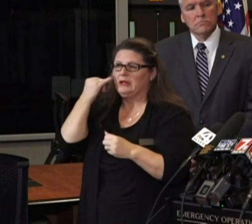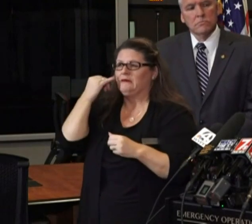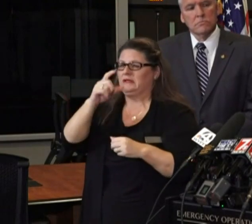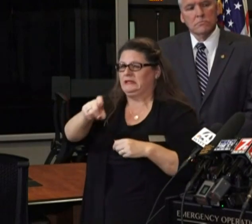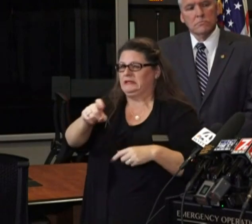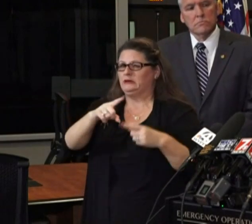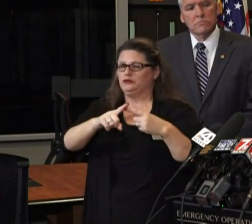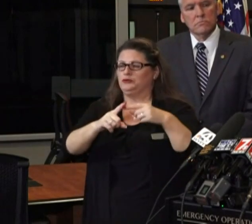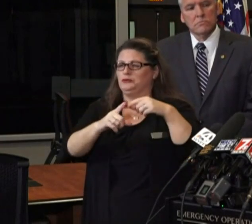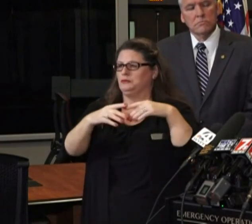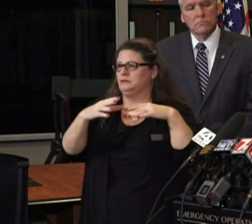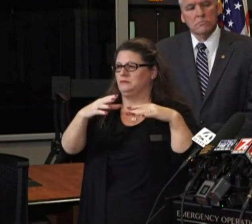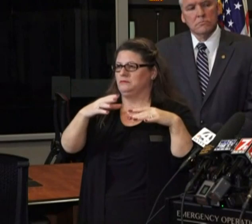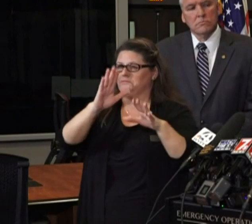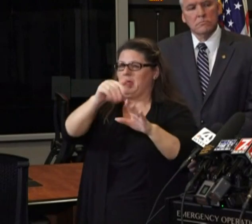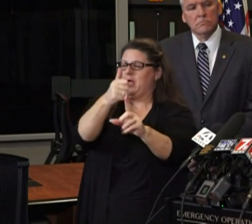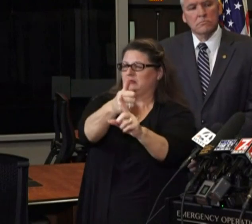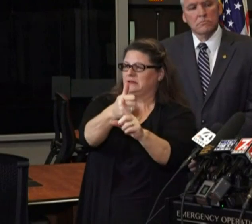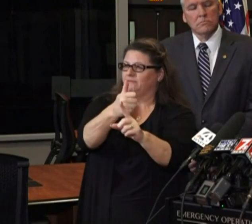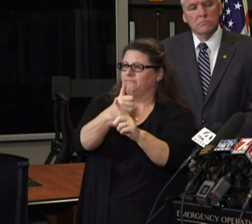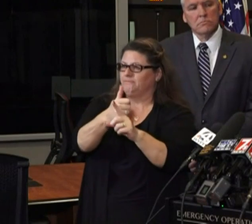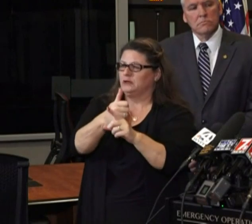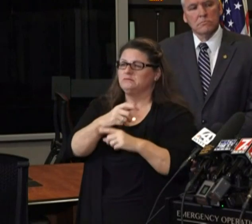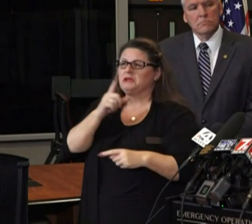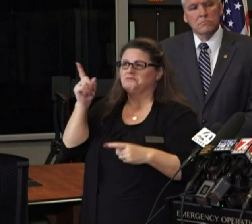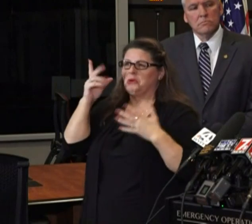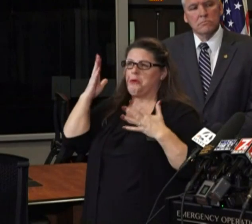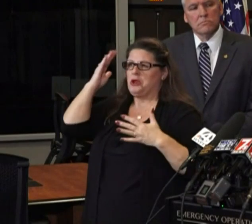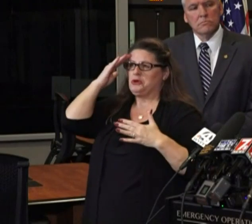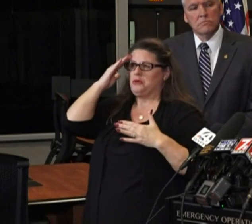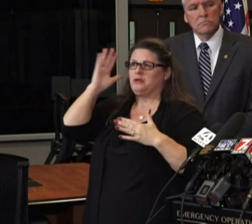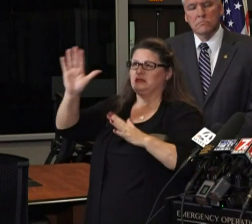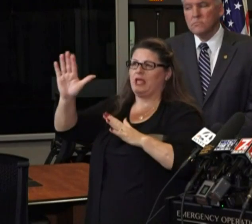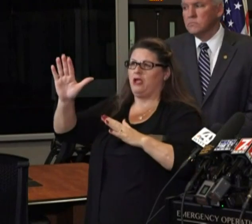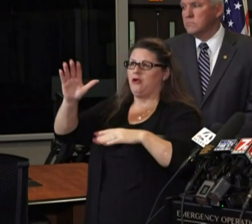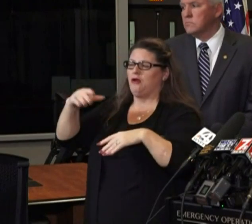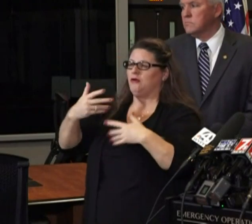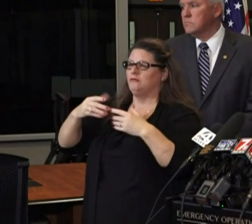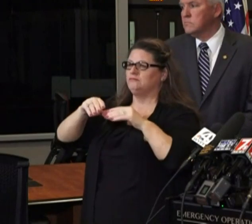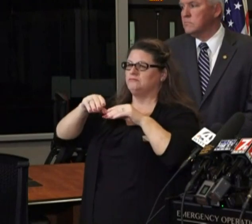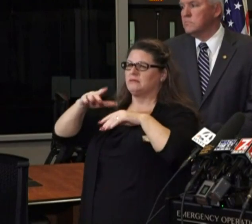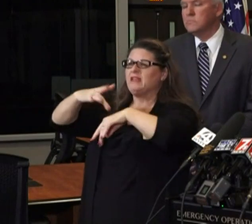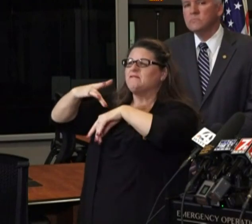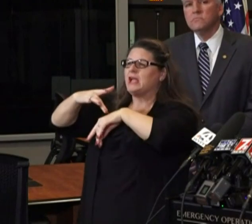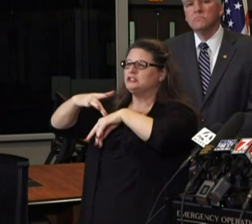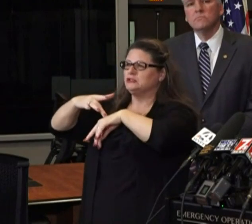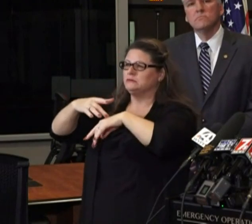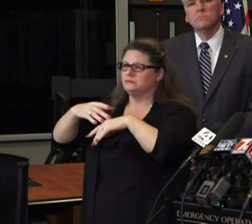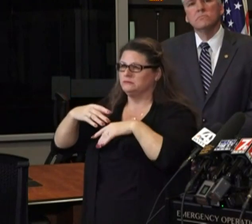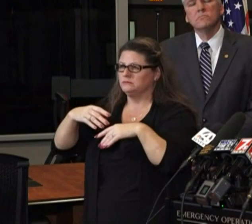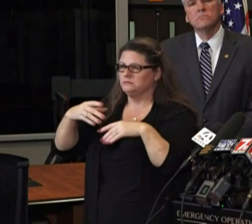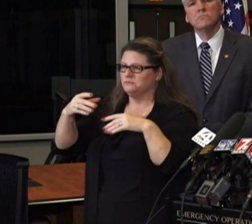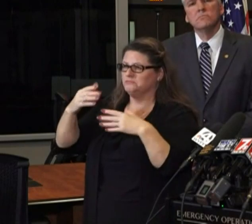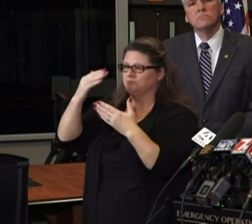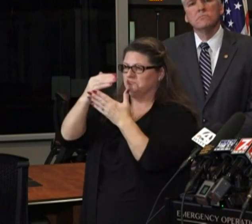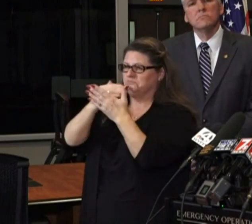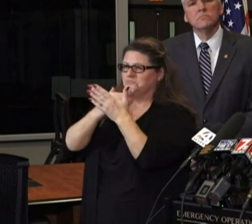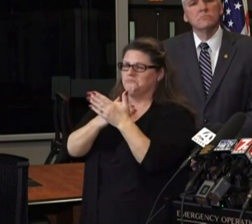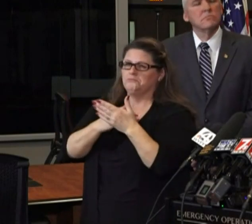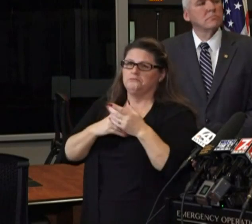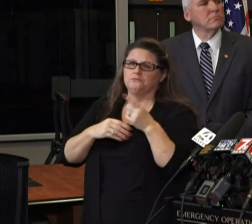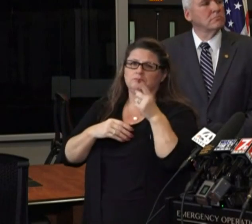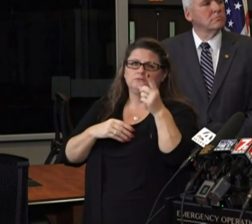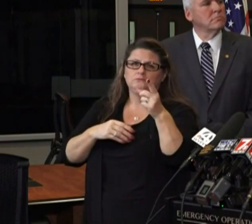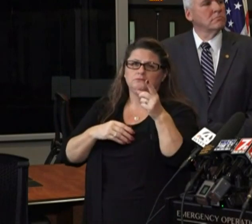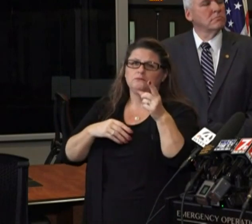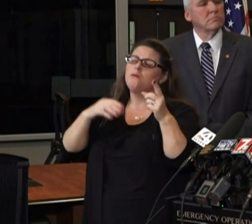on a patient's condition, and so they're observing the appropriate infection control procedures. Can you give updated numbers on the cases that